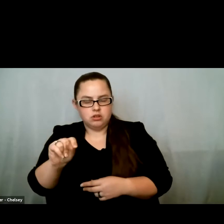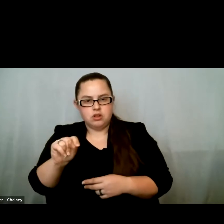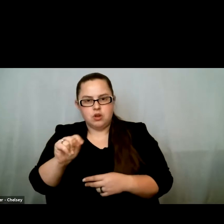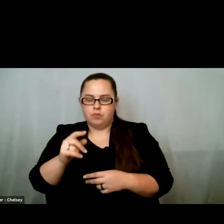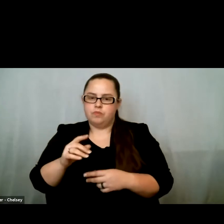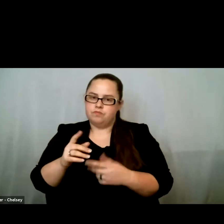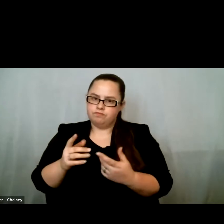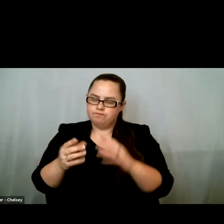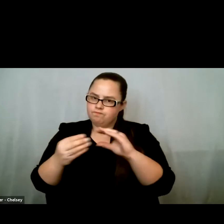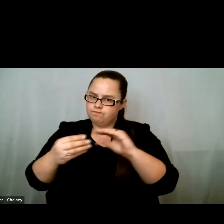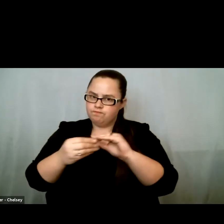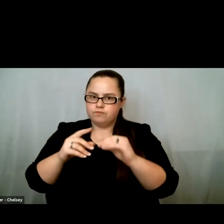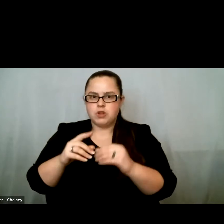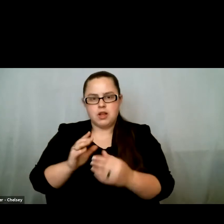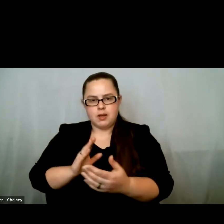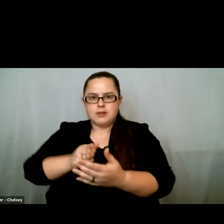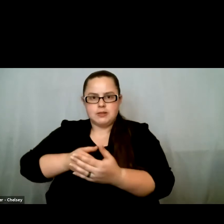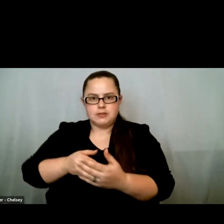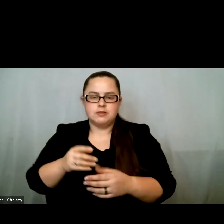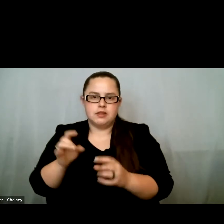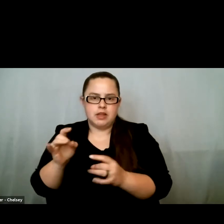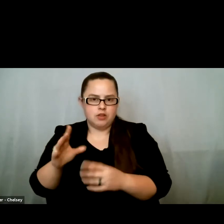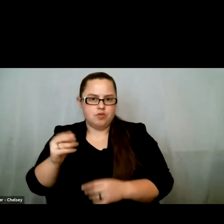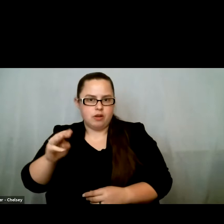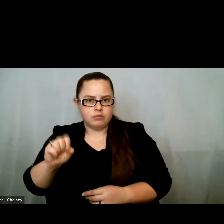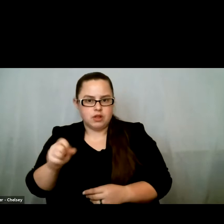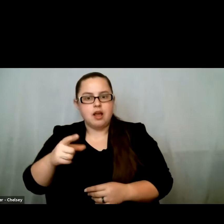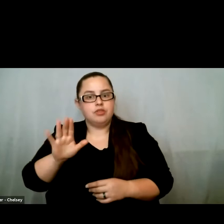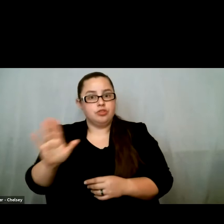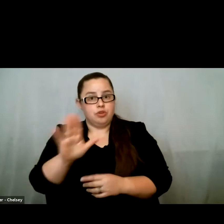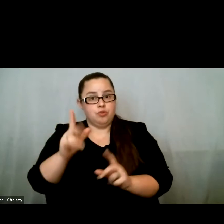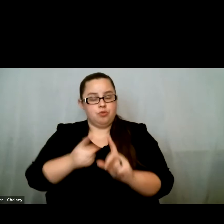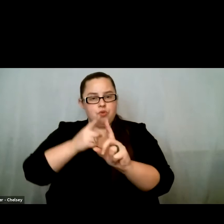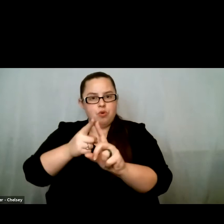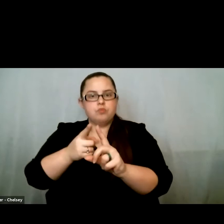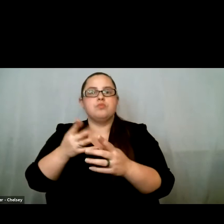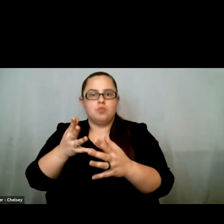they are intending to fully prosecute these acts of violence.